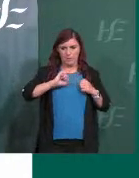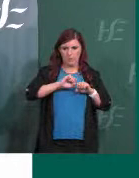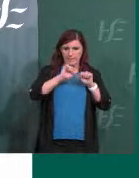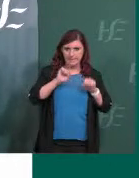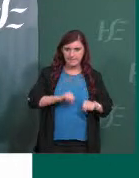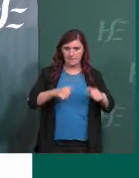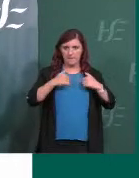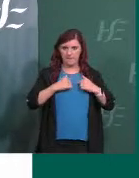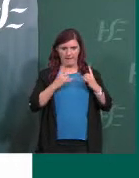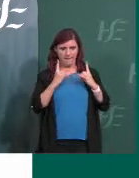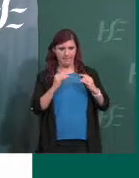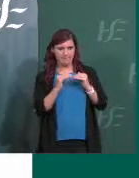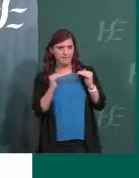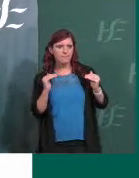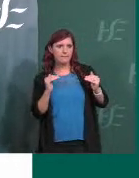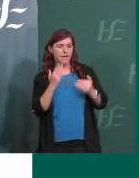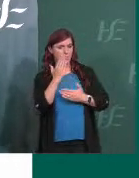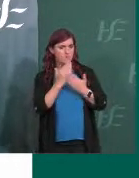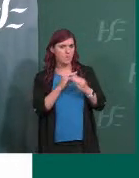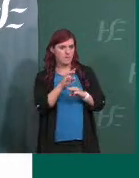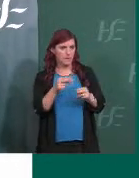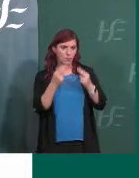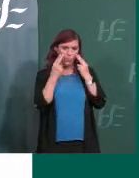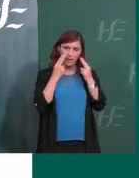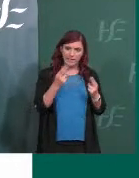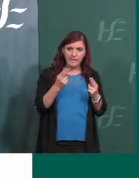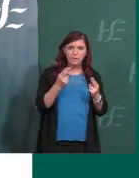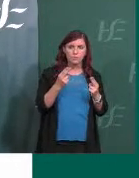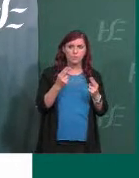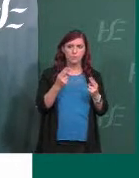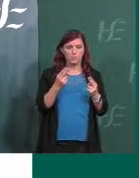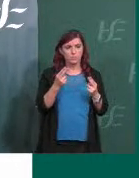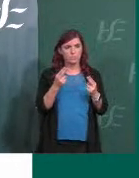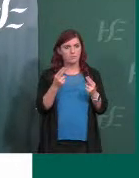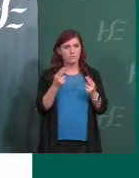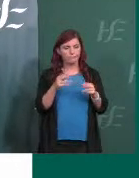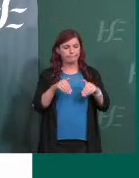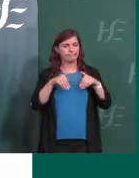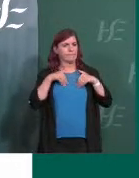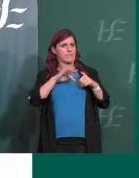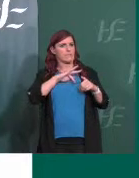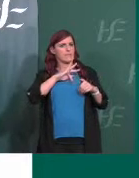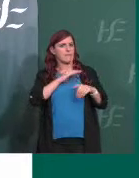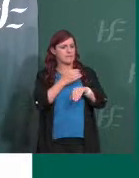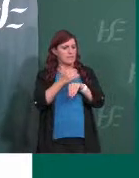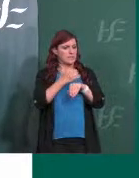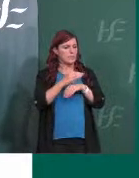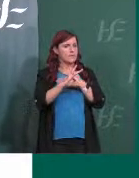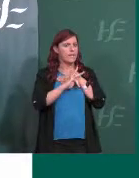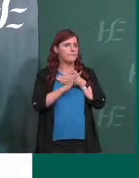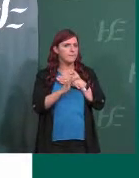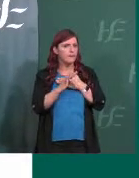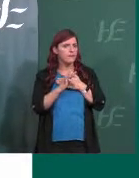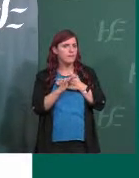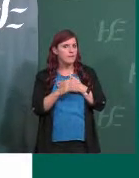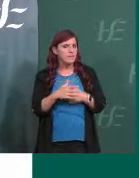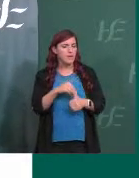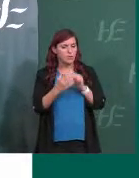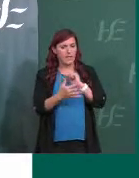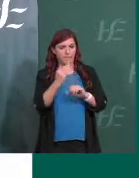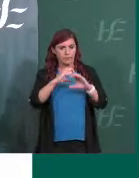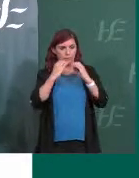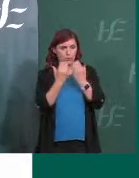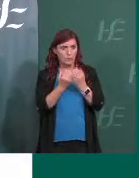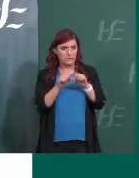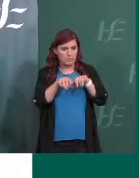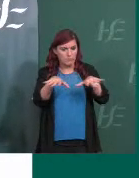health status. And some people will need to travel below the speed limit to keep themselves safe, particularly when we've got high community transmission at the